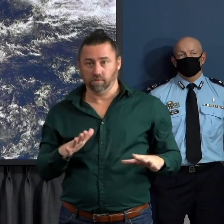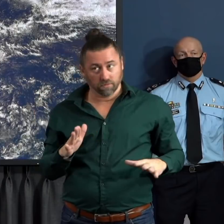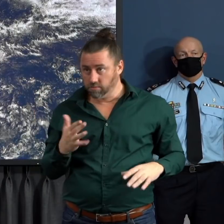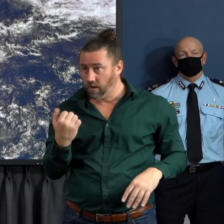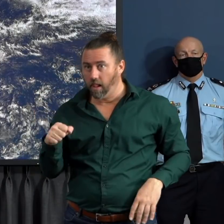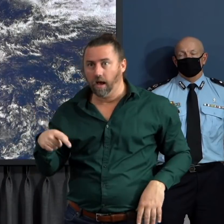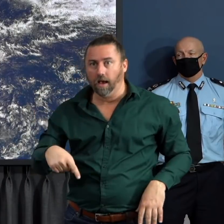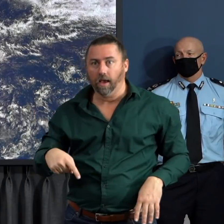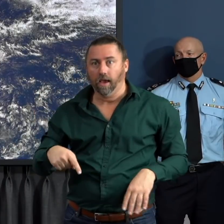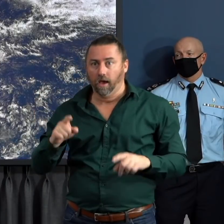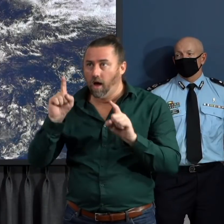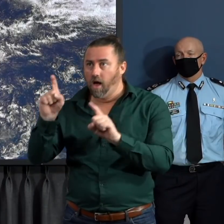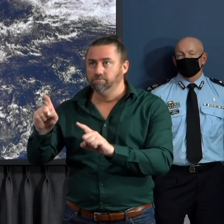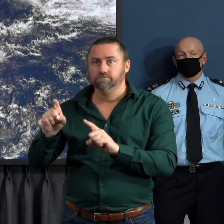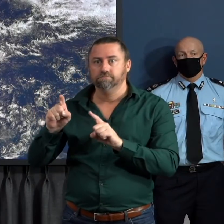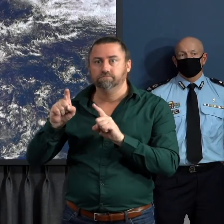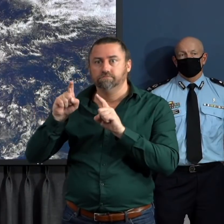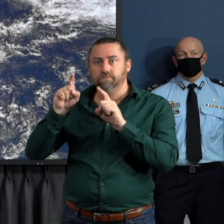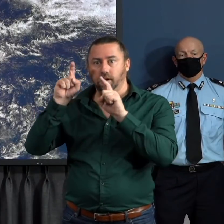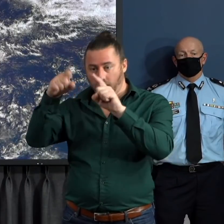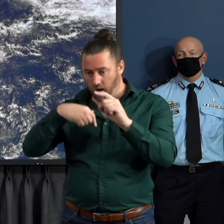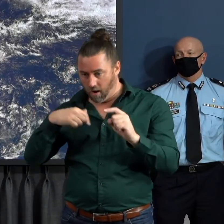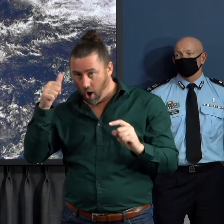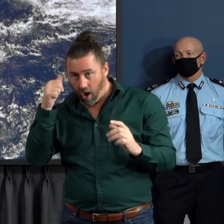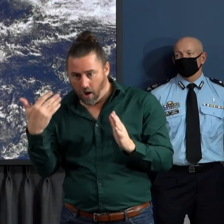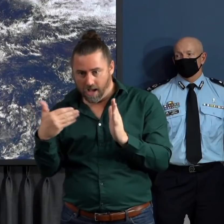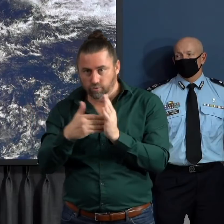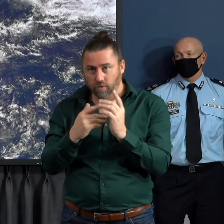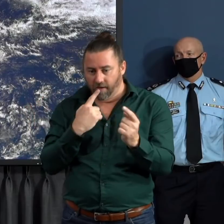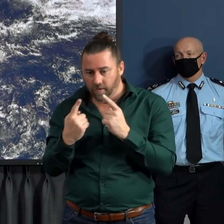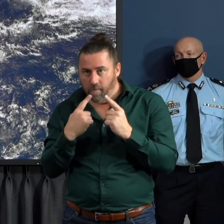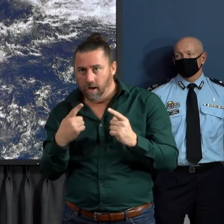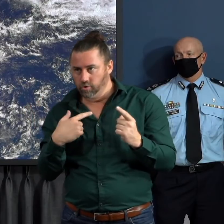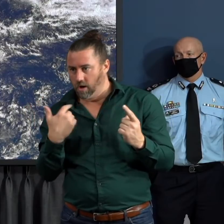when we do get more detail, that's when we've been updating